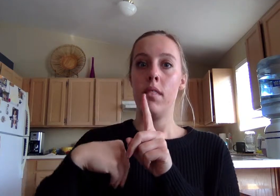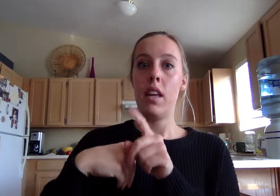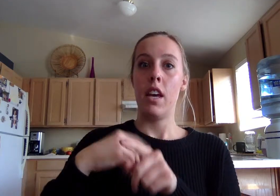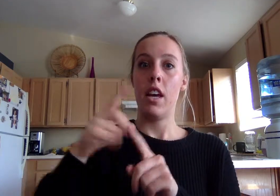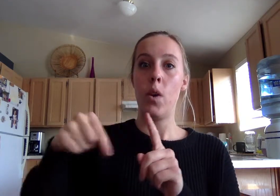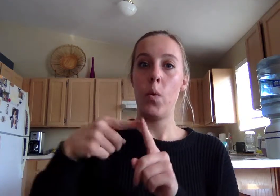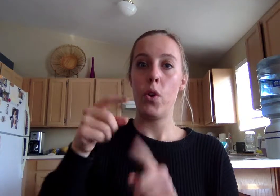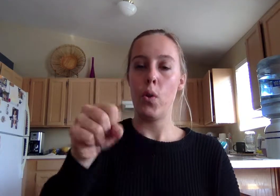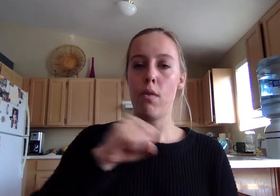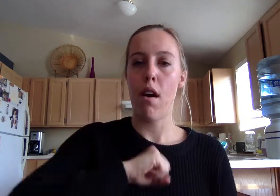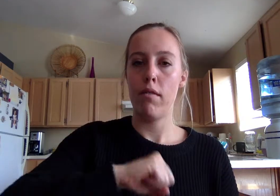cough.